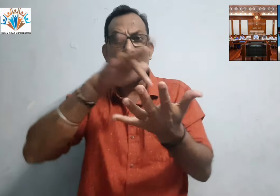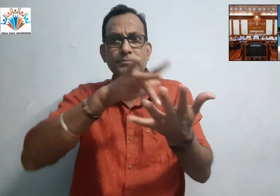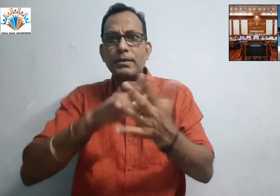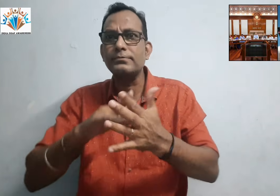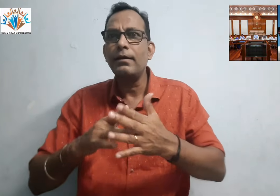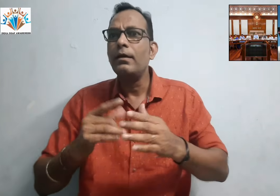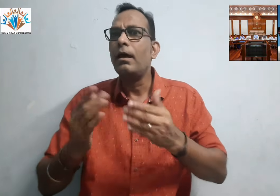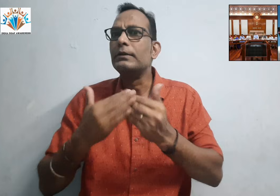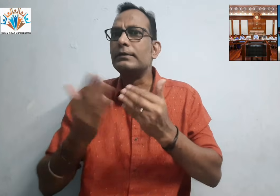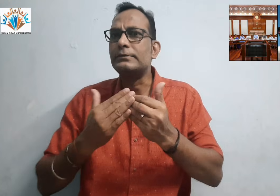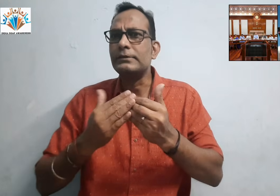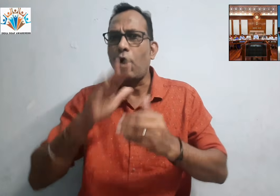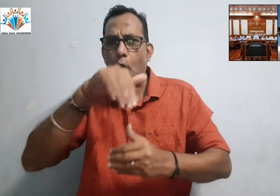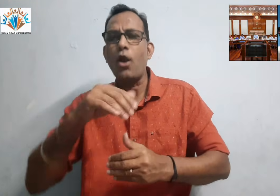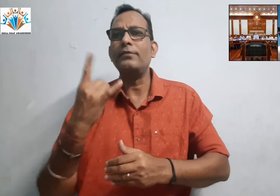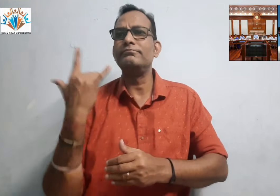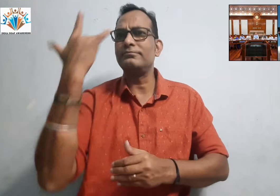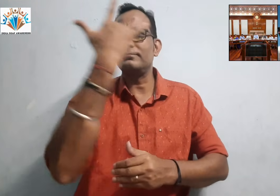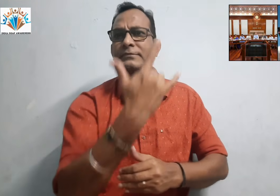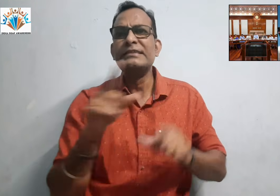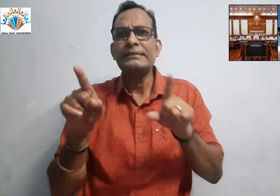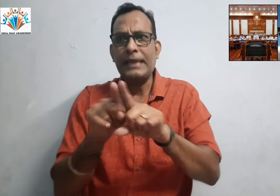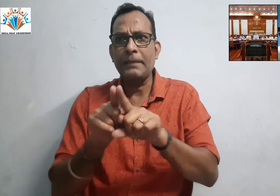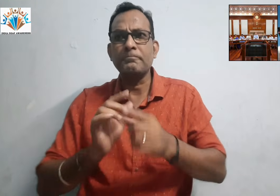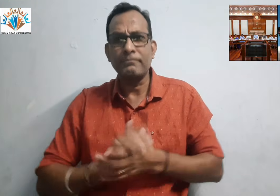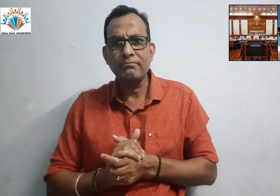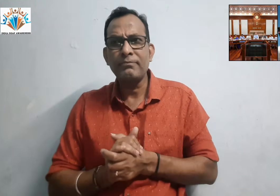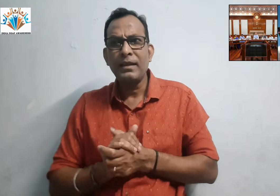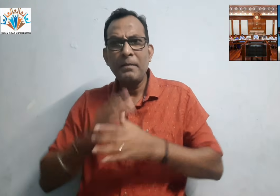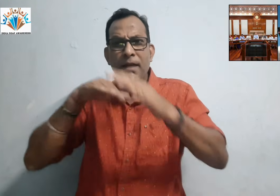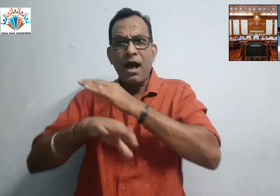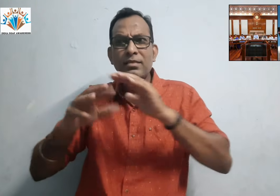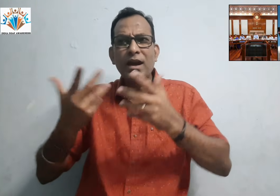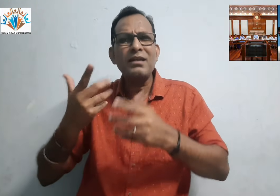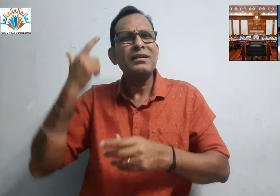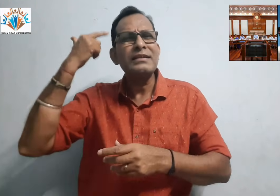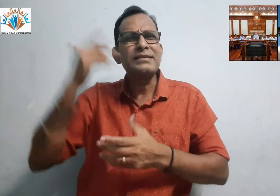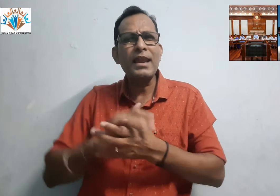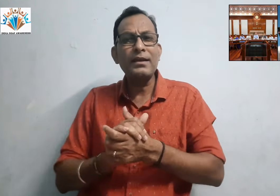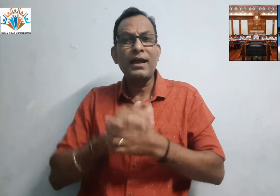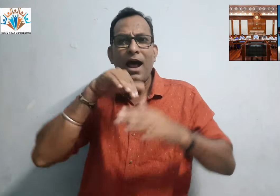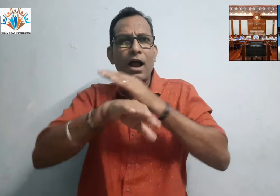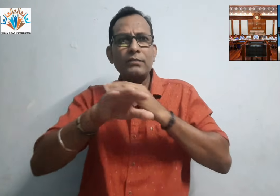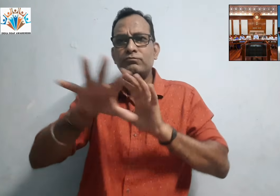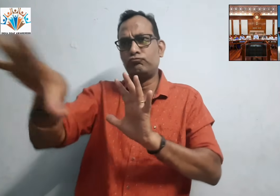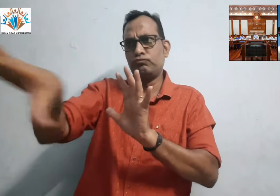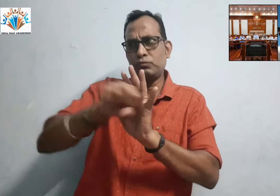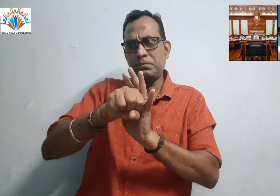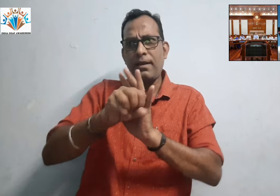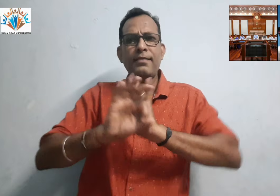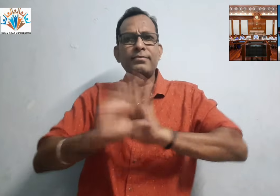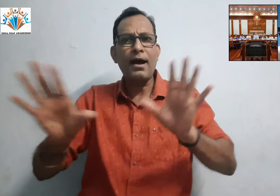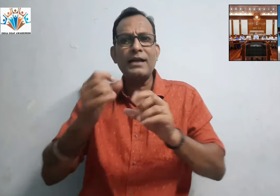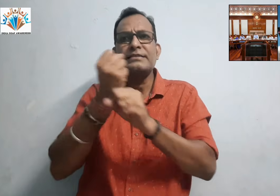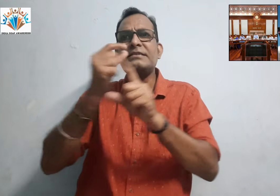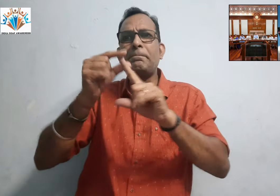place, it's called. Same and then the